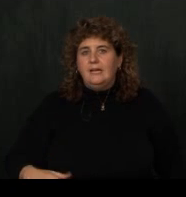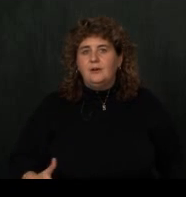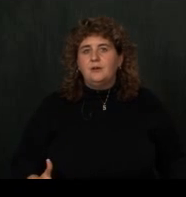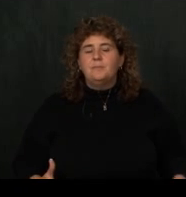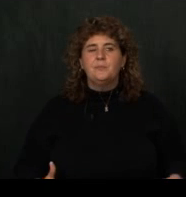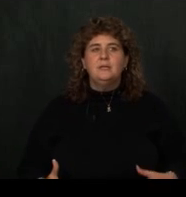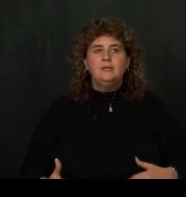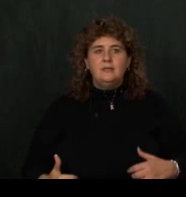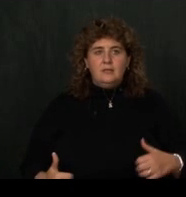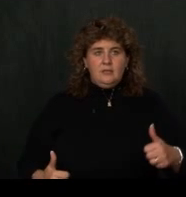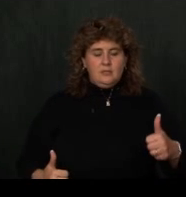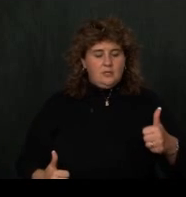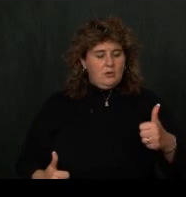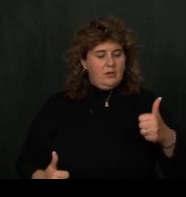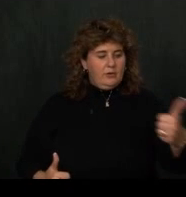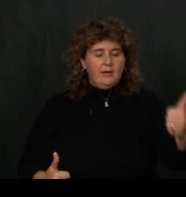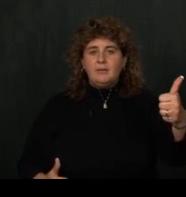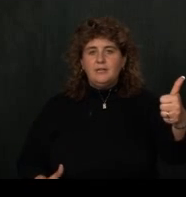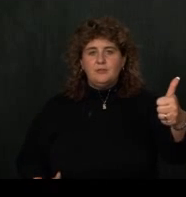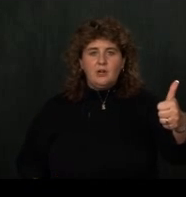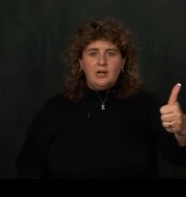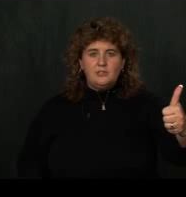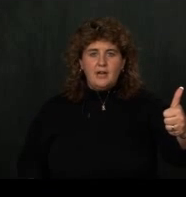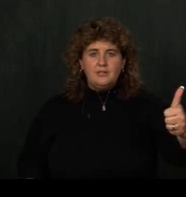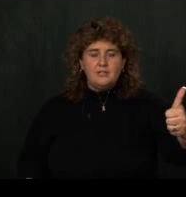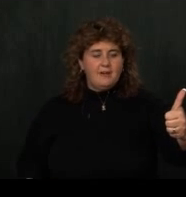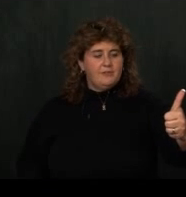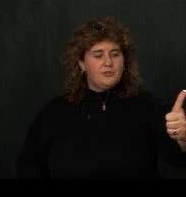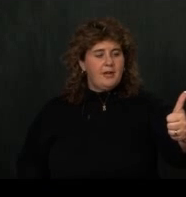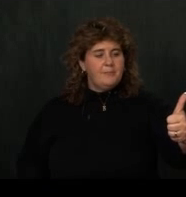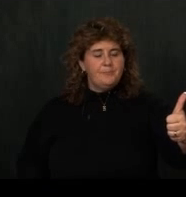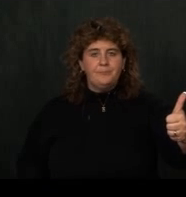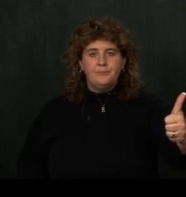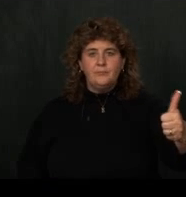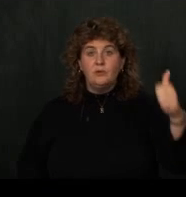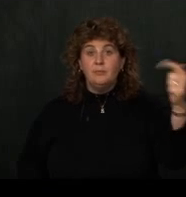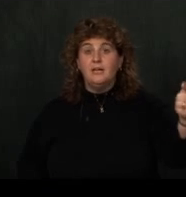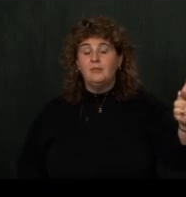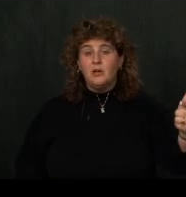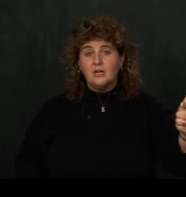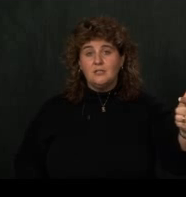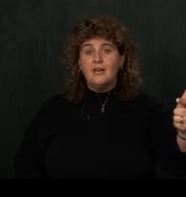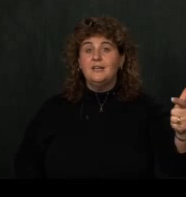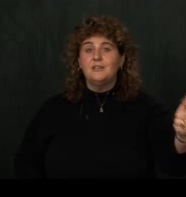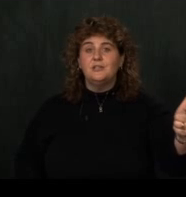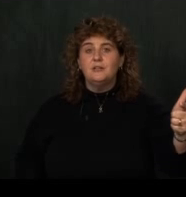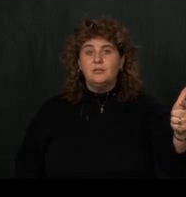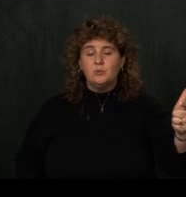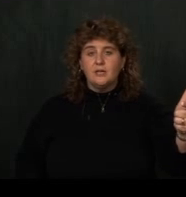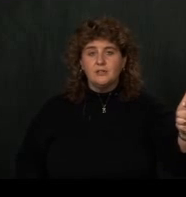later. So gram-positive cocci, staph and strep. Gram-negative cocci, Neisseria and